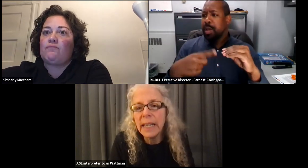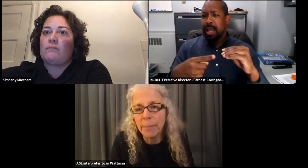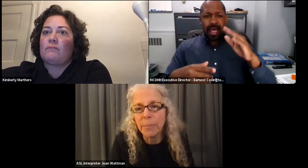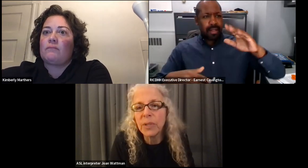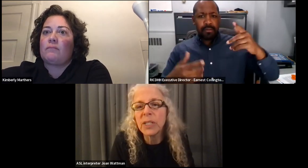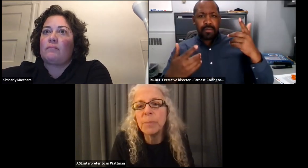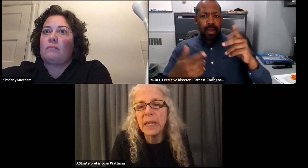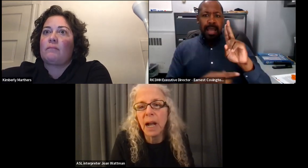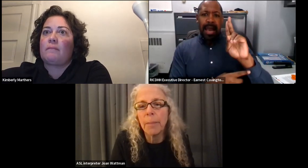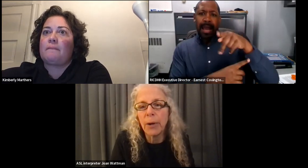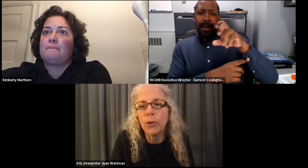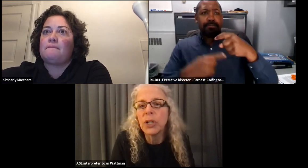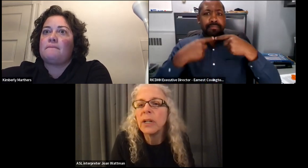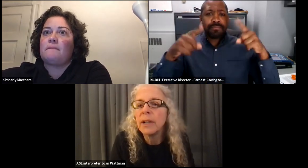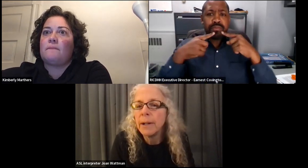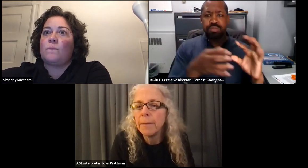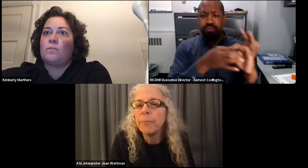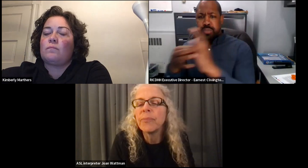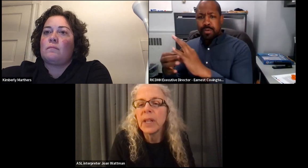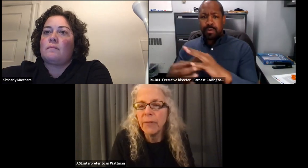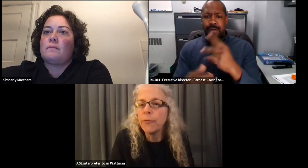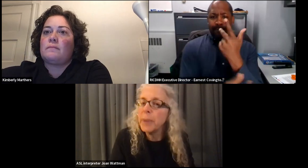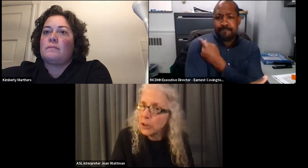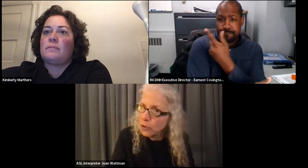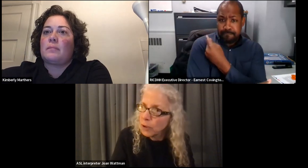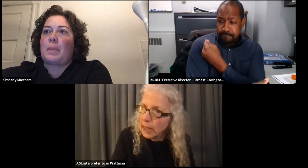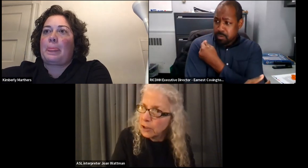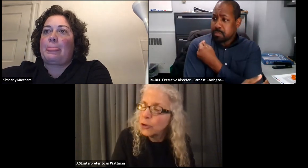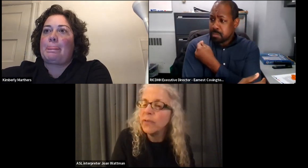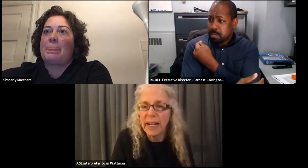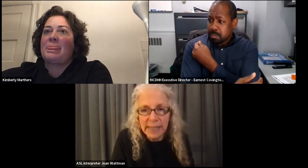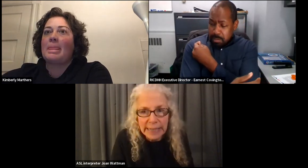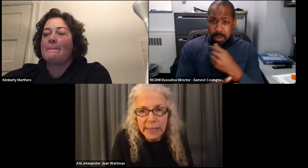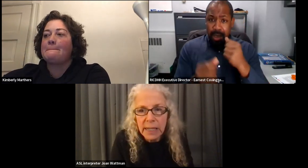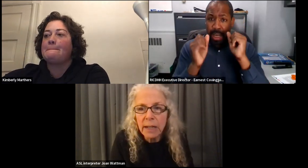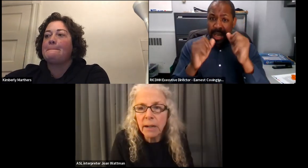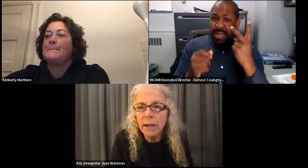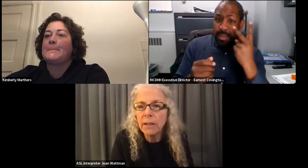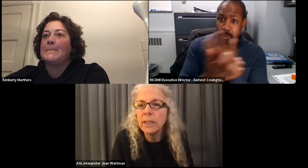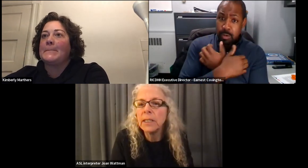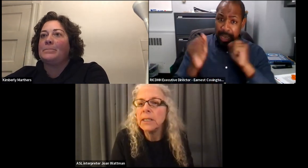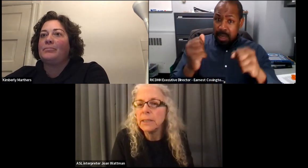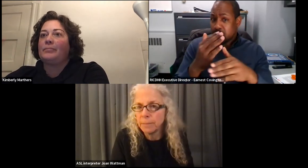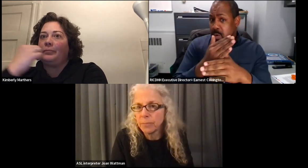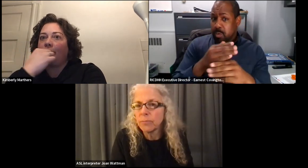ask him to speak about information related to vaccines.